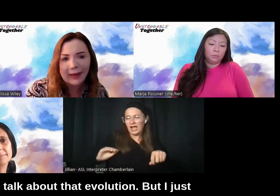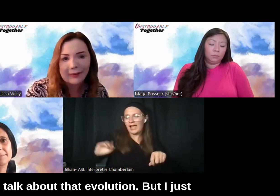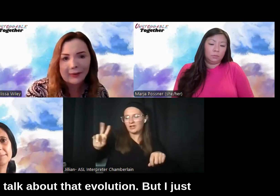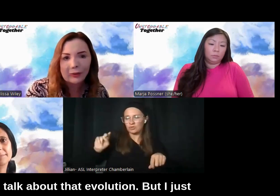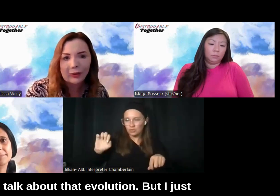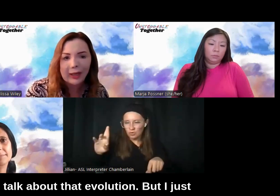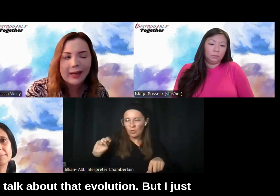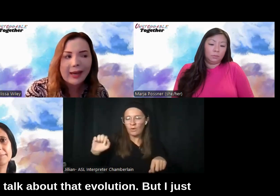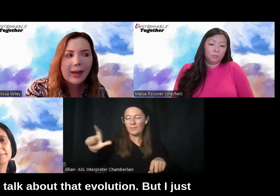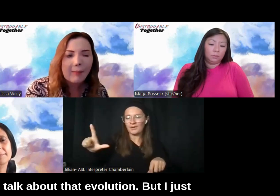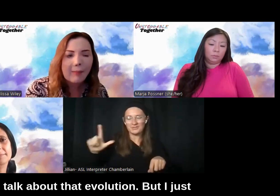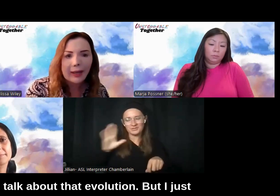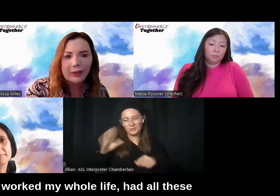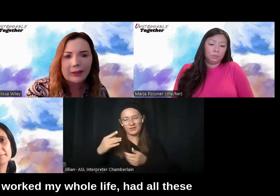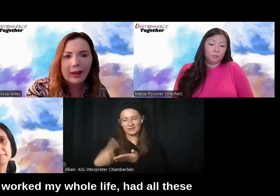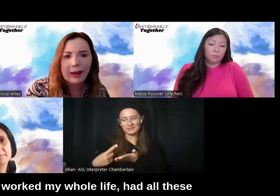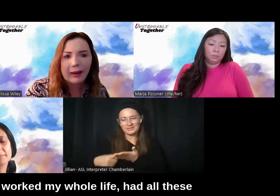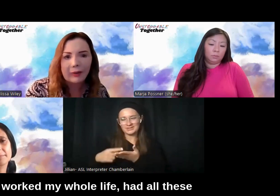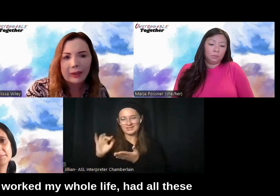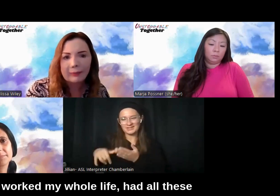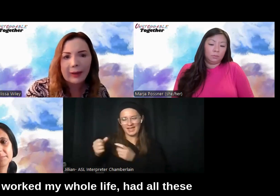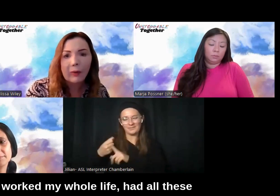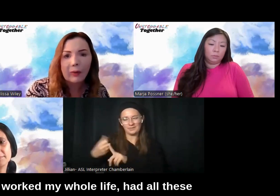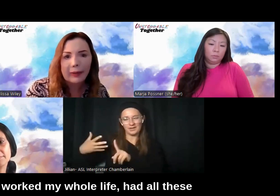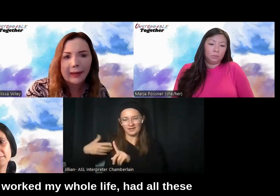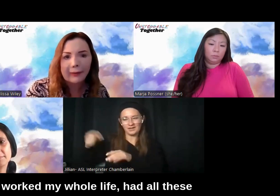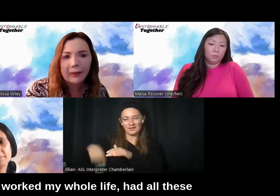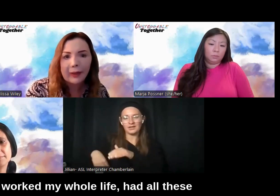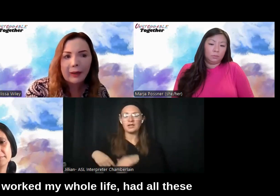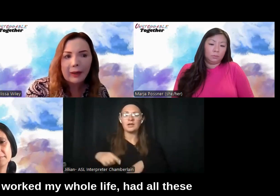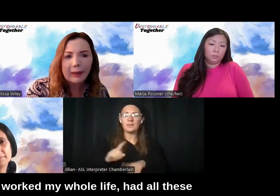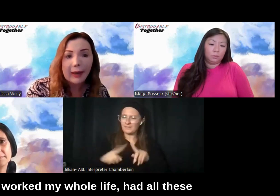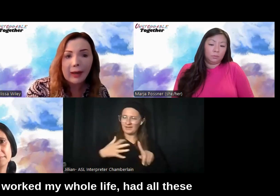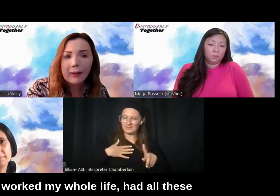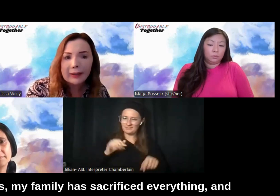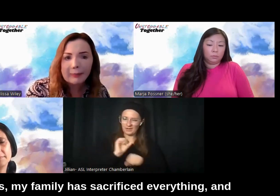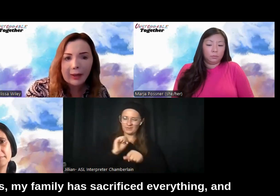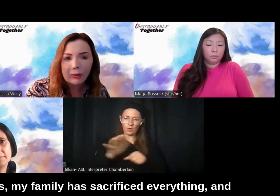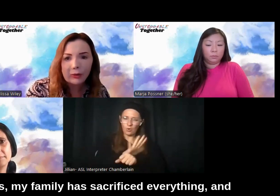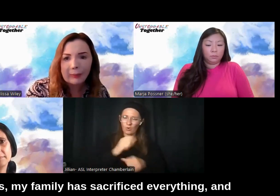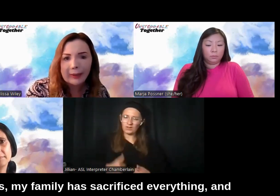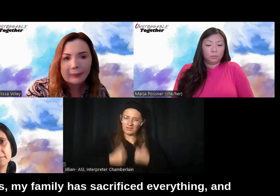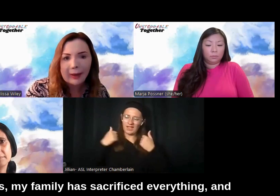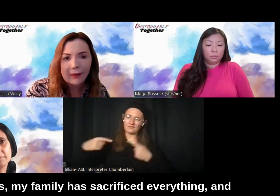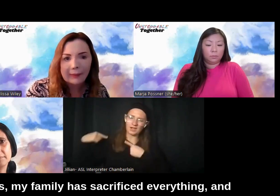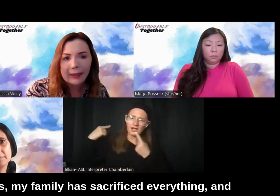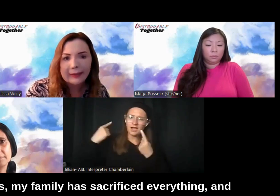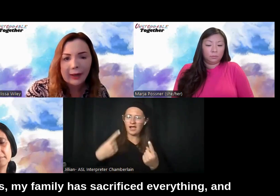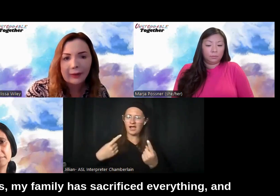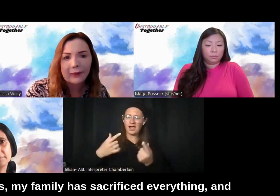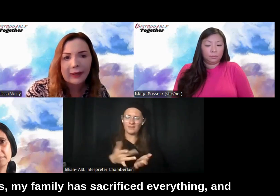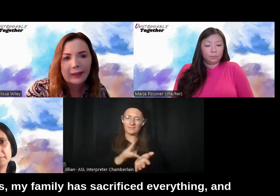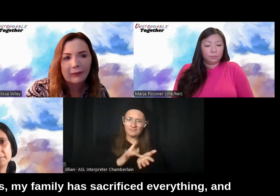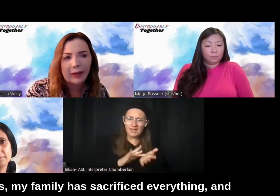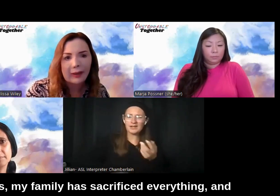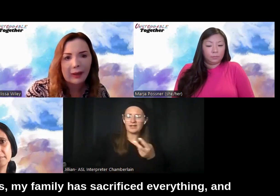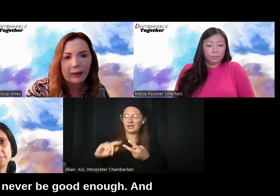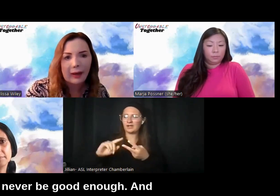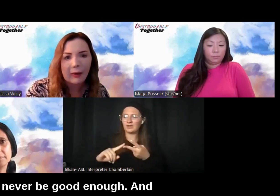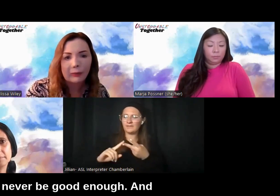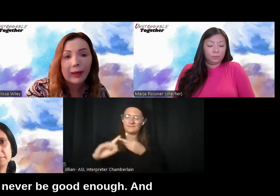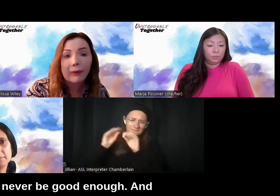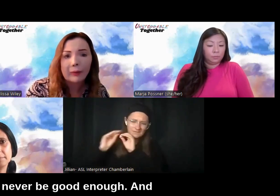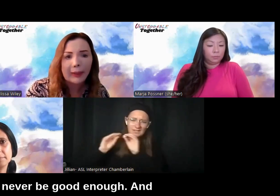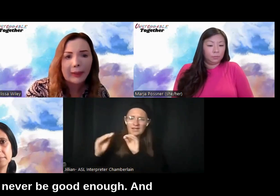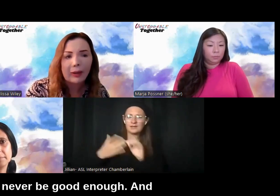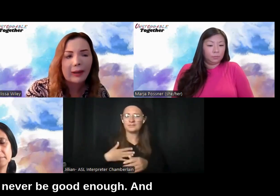about that evolution. But I just thought, I've worked my whole life, had all these medical treatments. My family has sacrificed everything, and